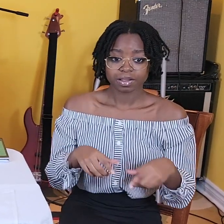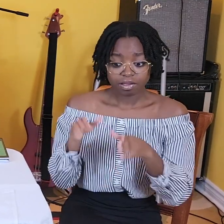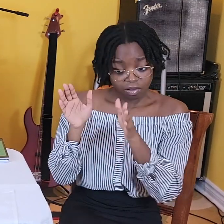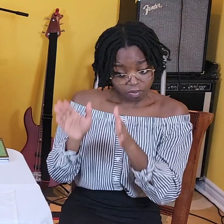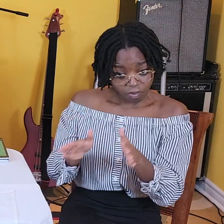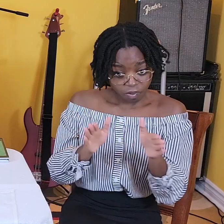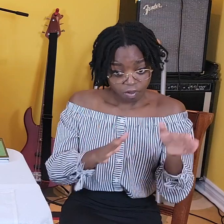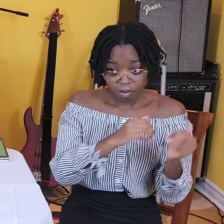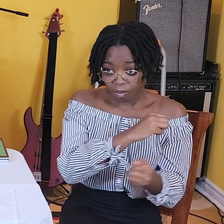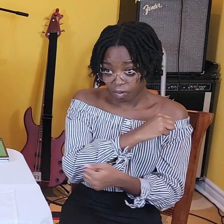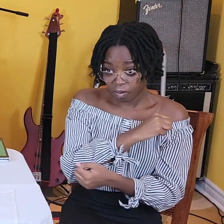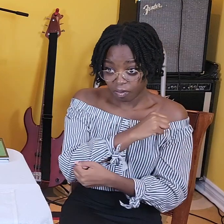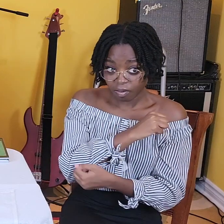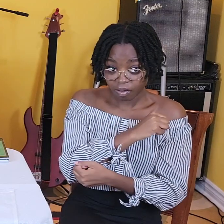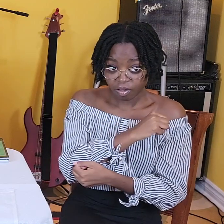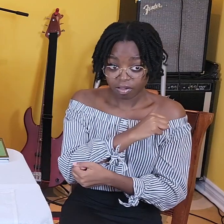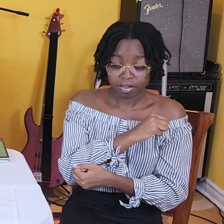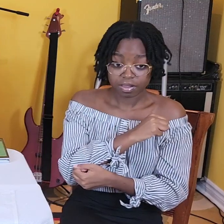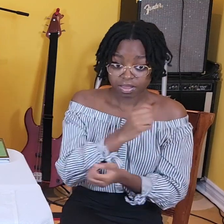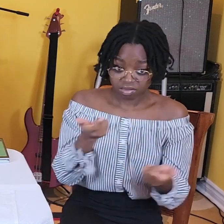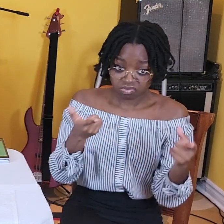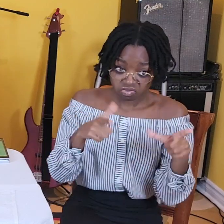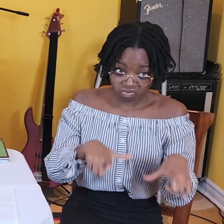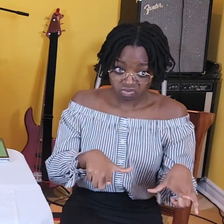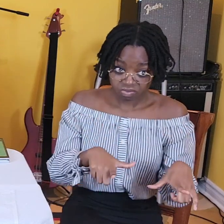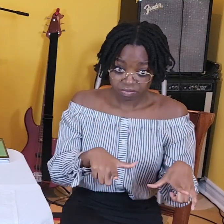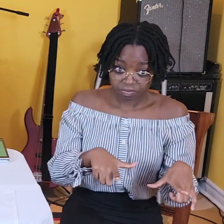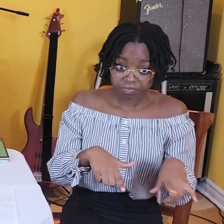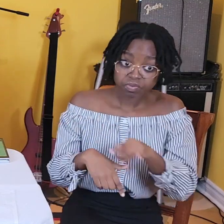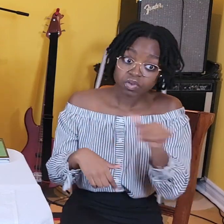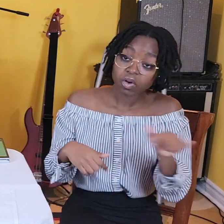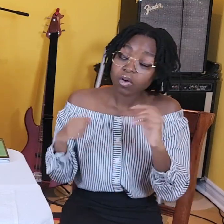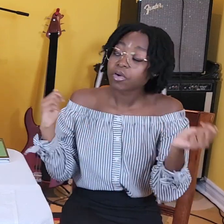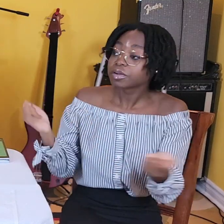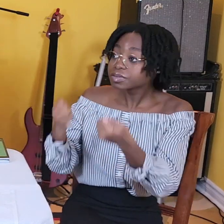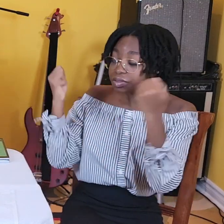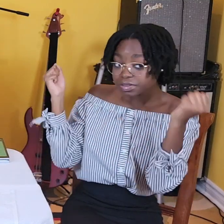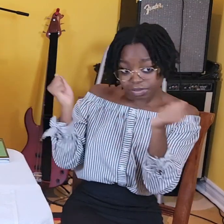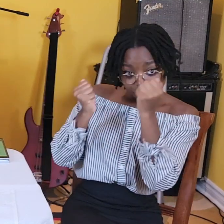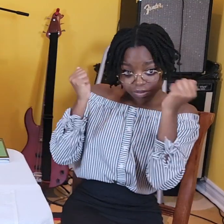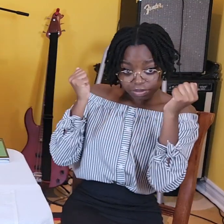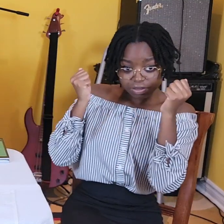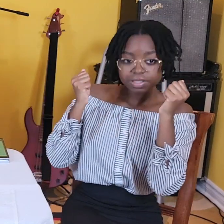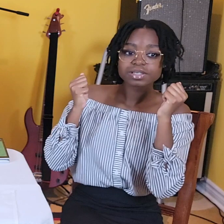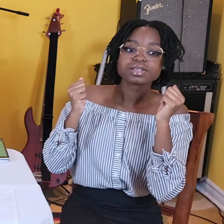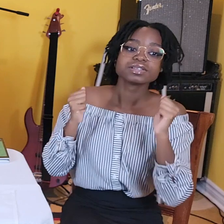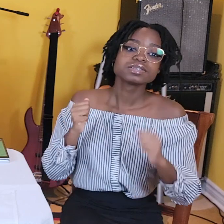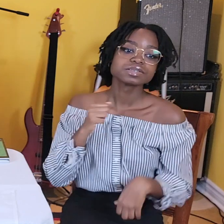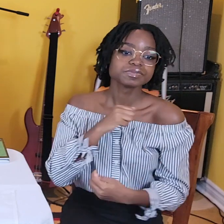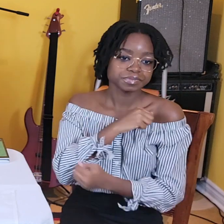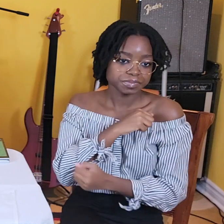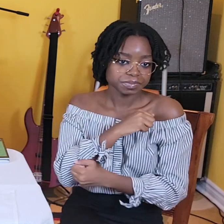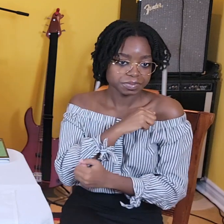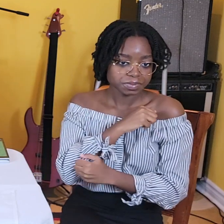preparation of the Passover is being prepared, and also the celebration of the Passover. So,